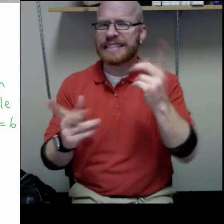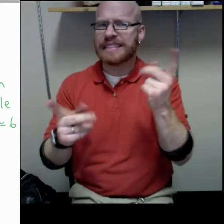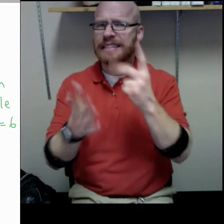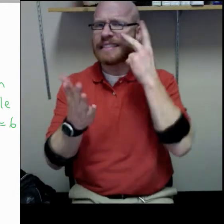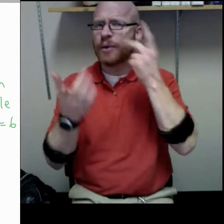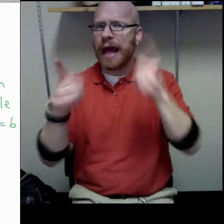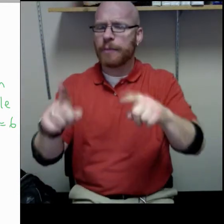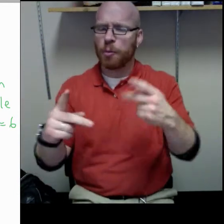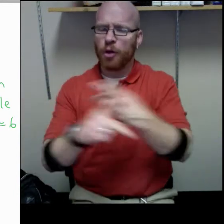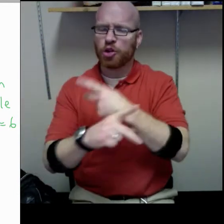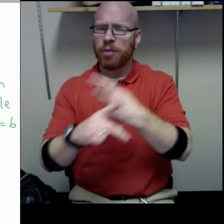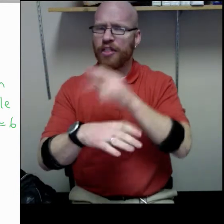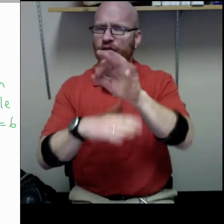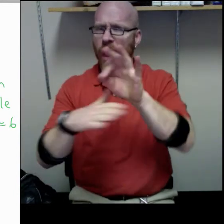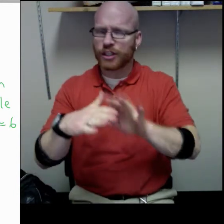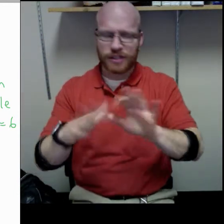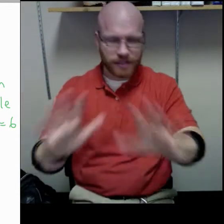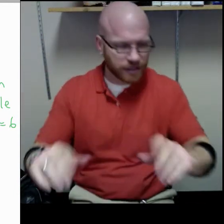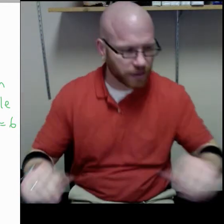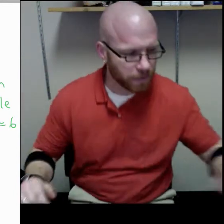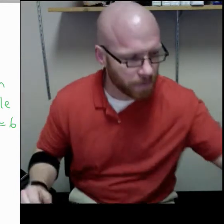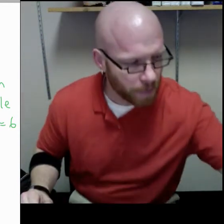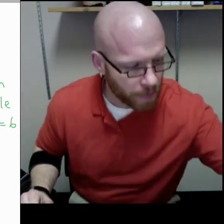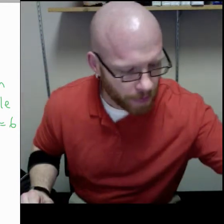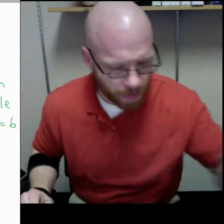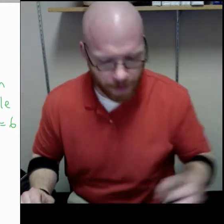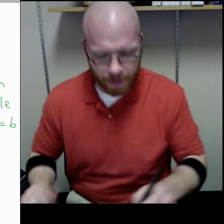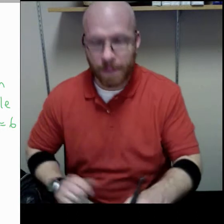good. So, let's see what happens when we multiply the fractions.